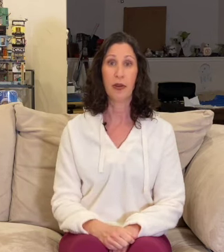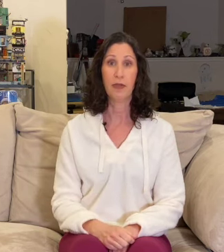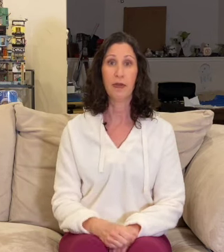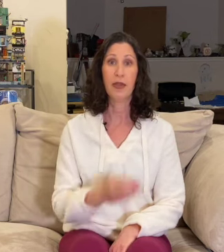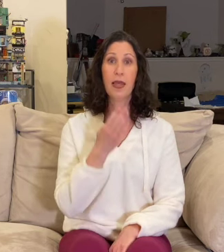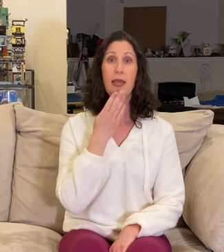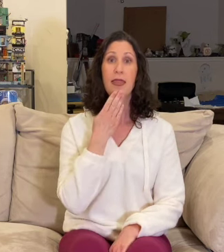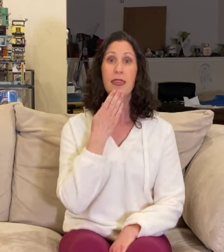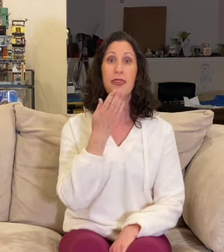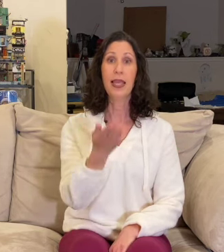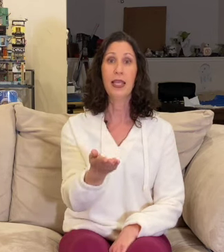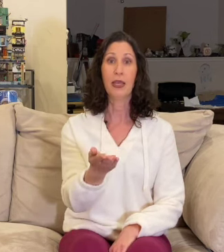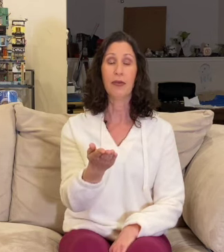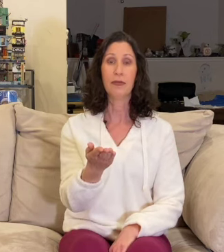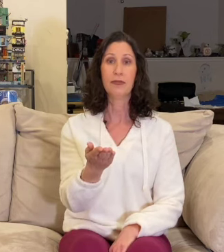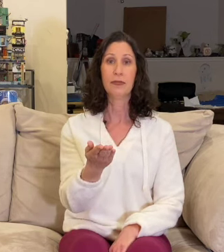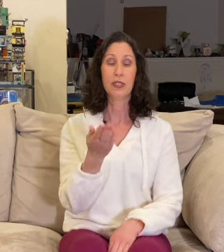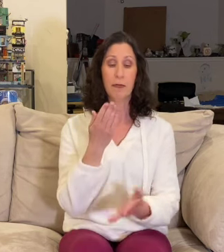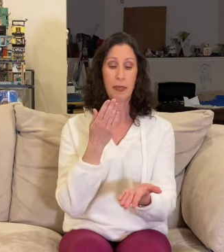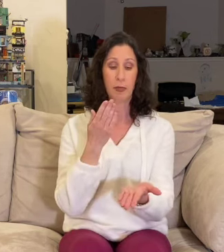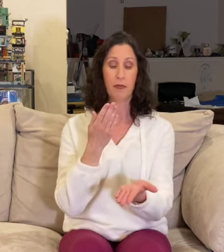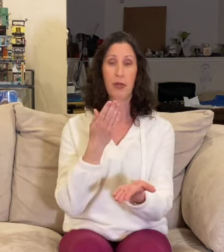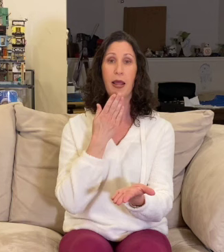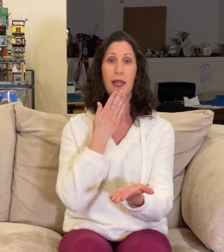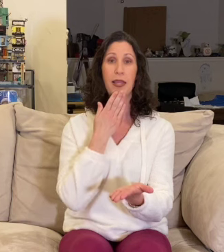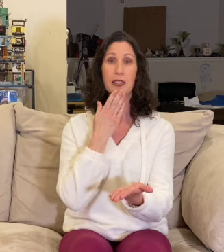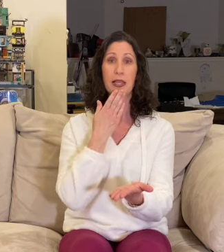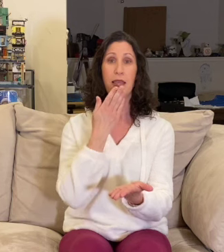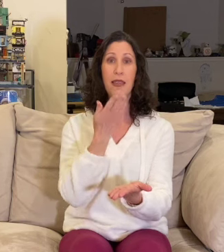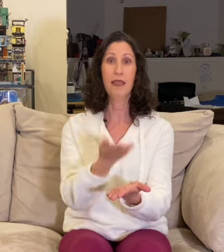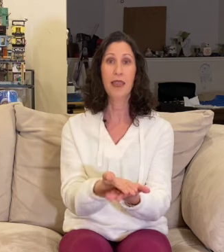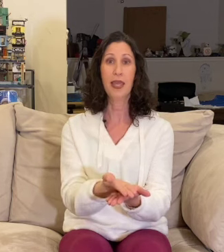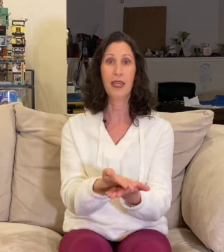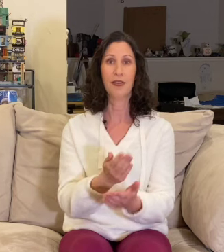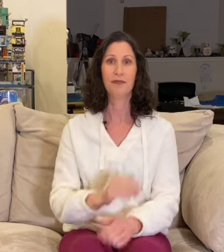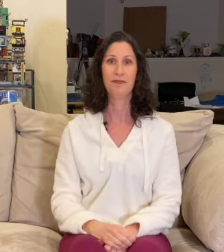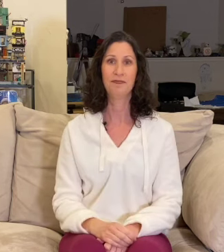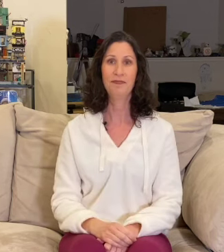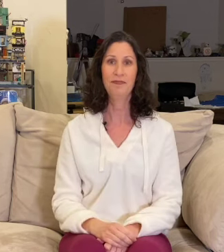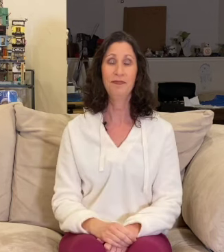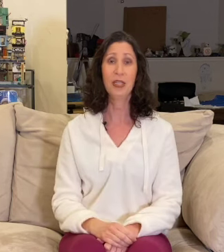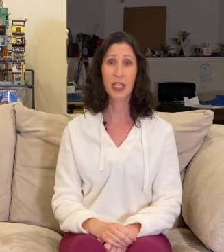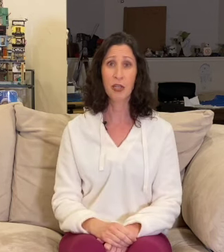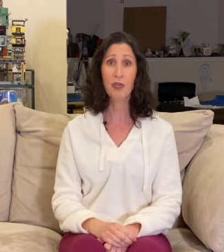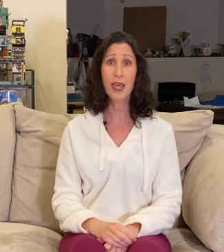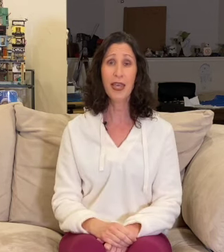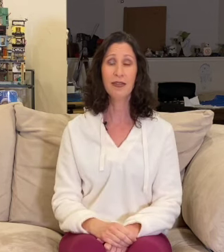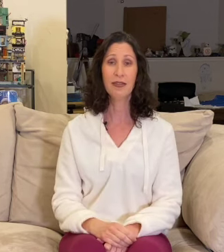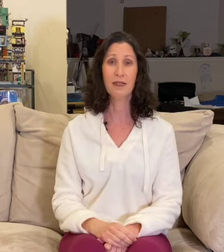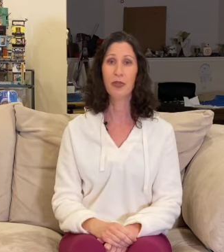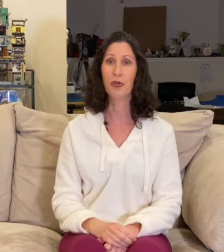of you. Thank you. Some people even put out a hand and say, thank you. Can you do that? Real quick and